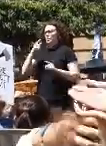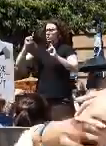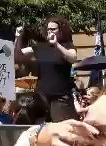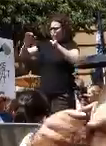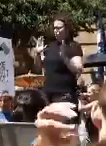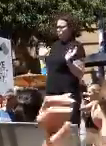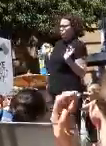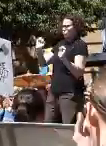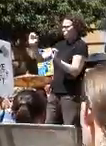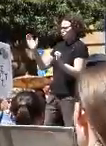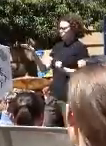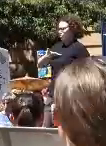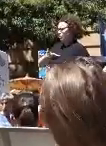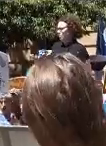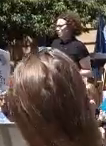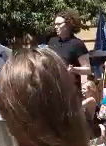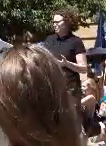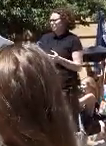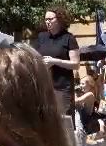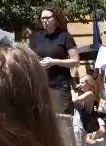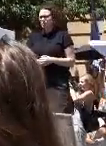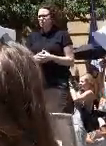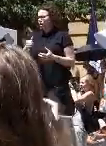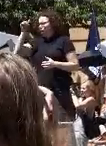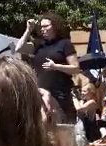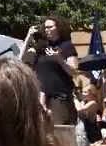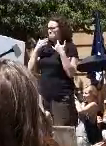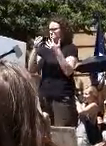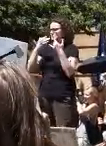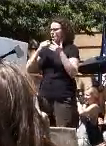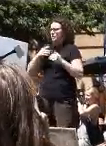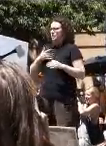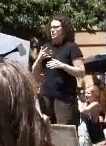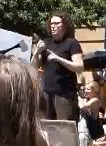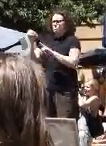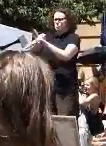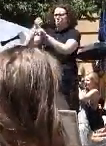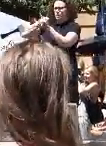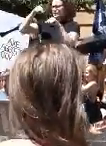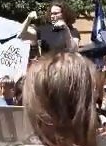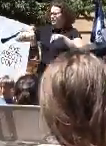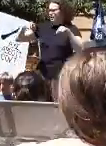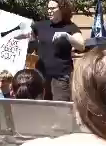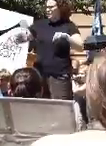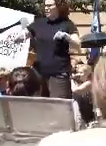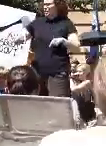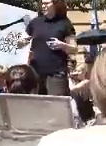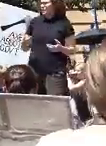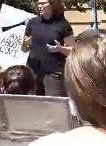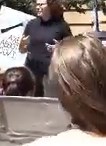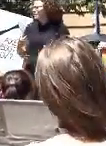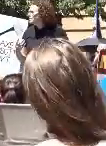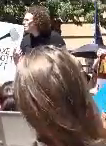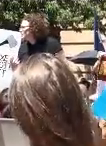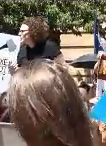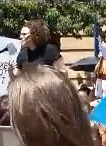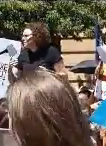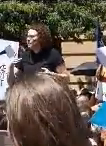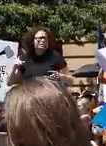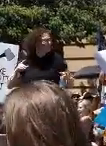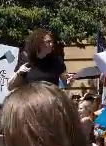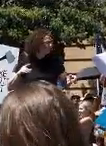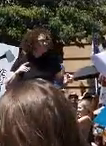to do so. I know many of you protesters are here, in fact, to protest the arrogant,